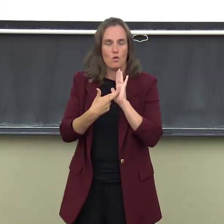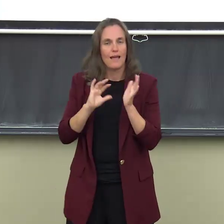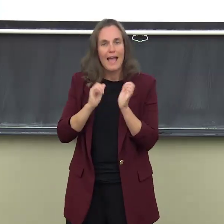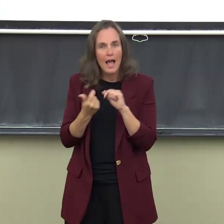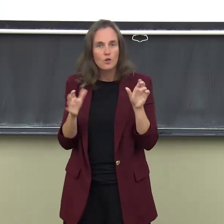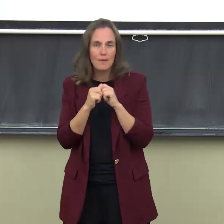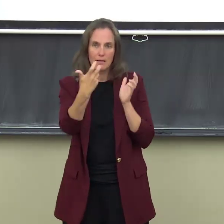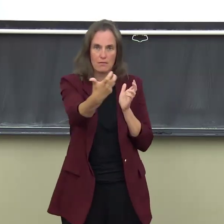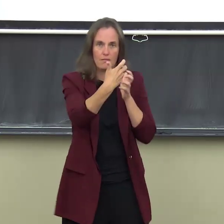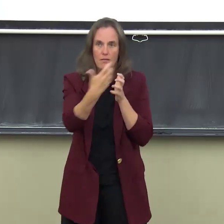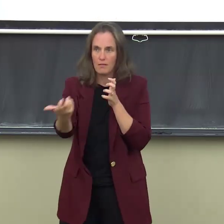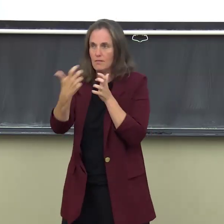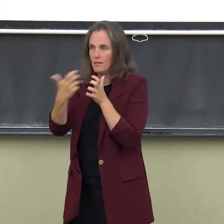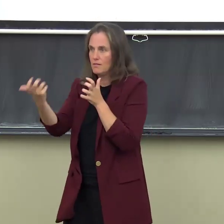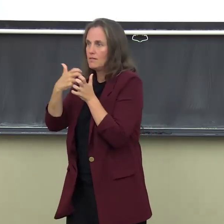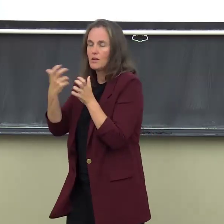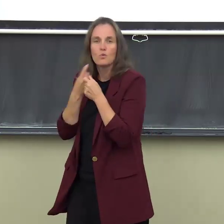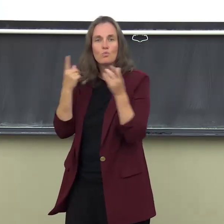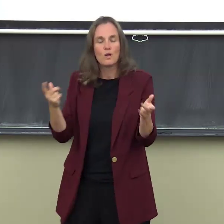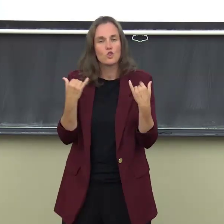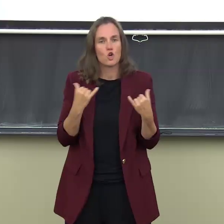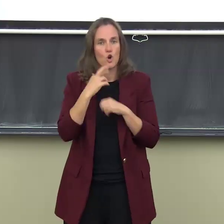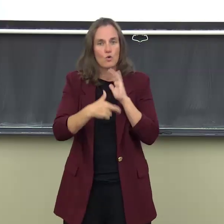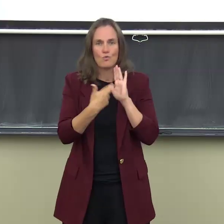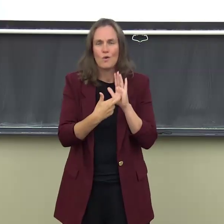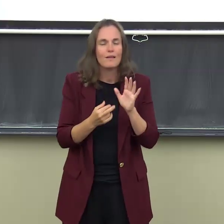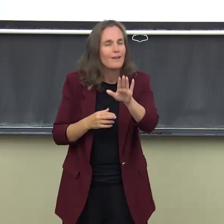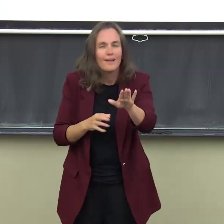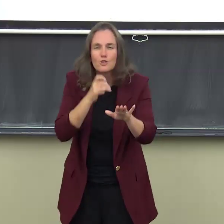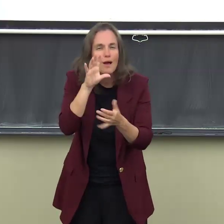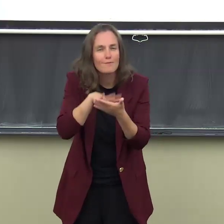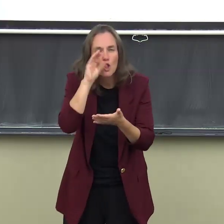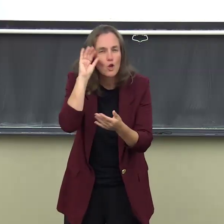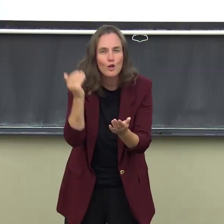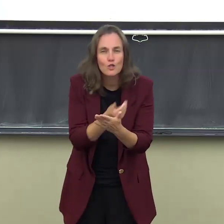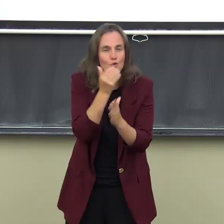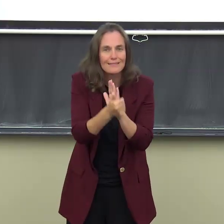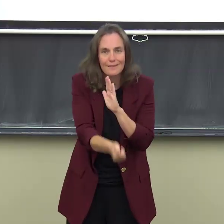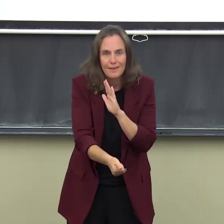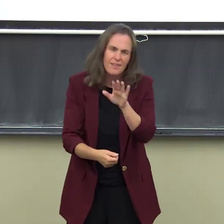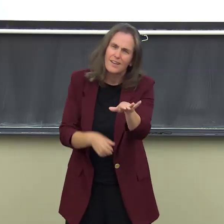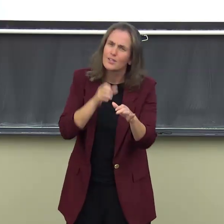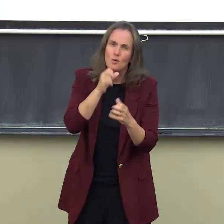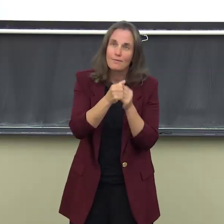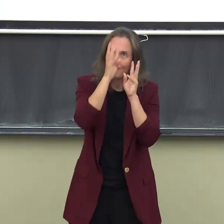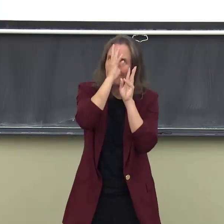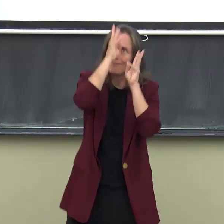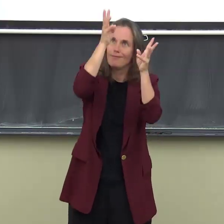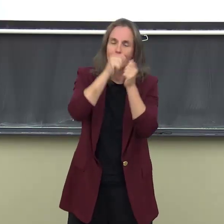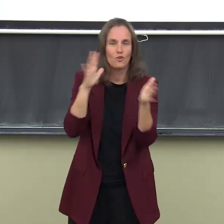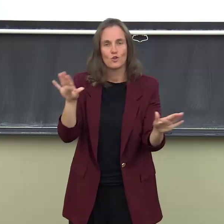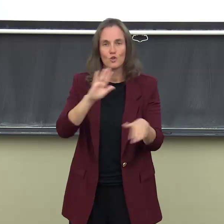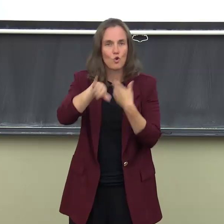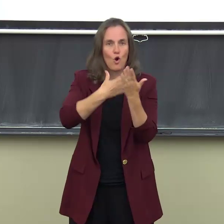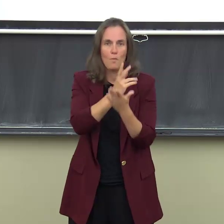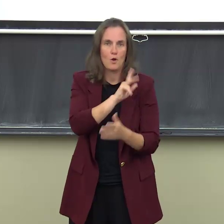with their current role? Because this is also where it's like, you don't have to learn a net new thing. I tell people, you don't have to like reinvent your whole personality because